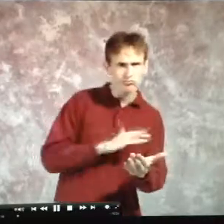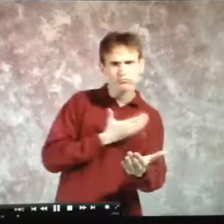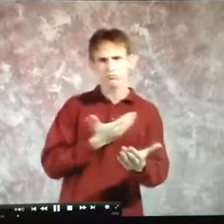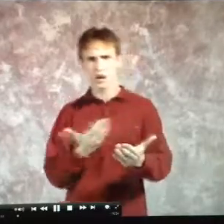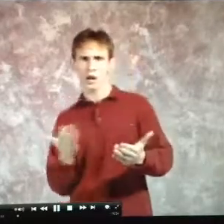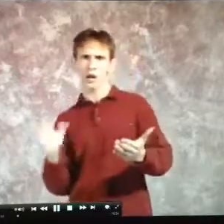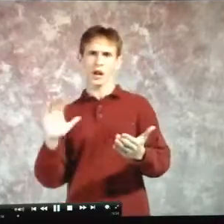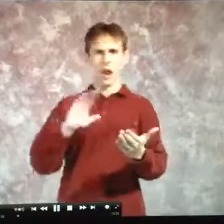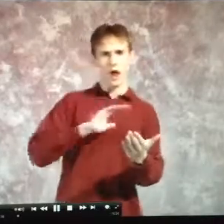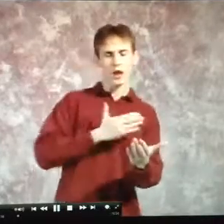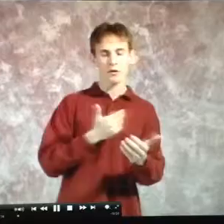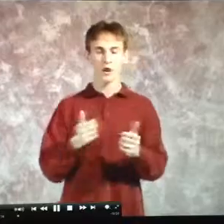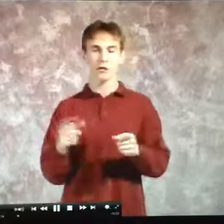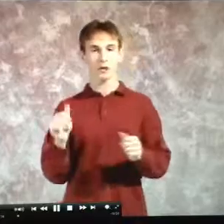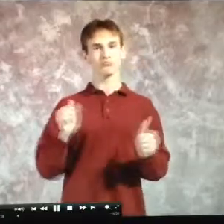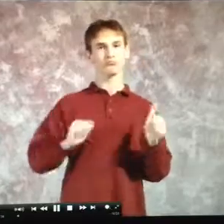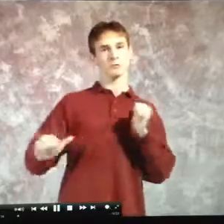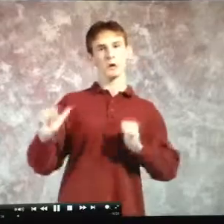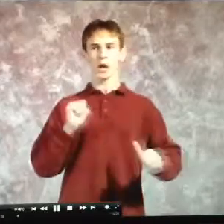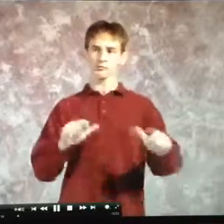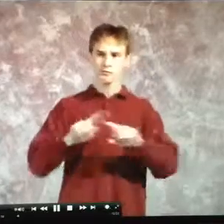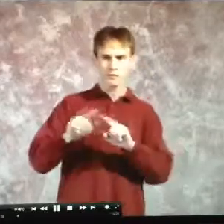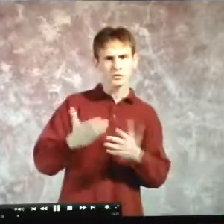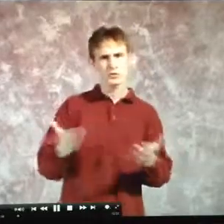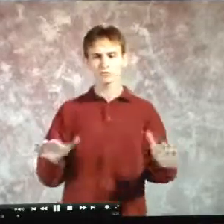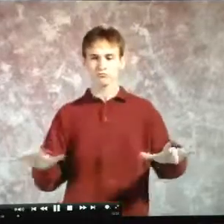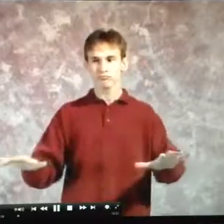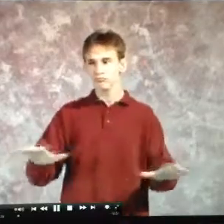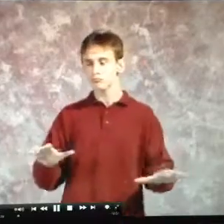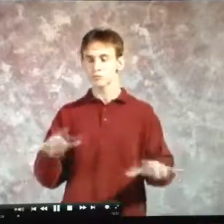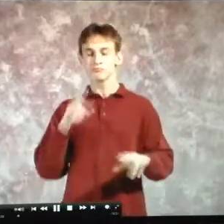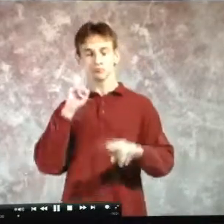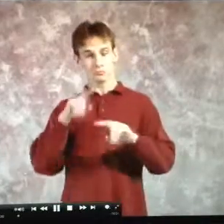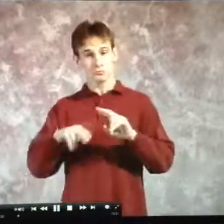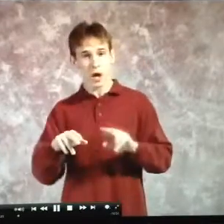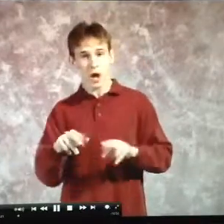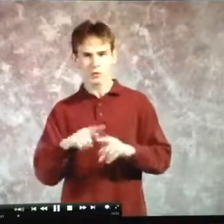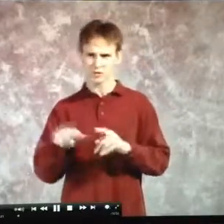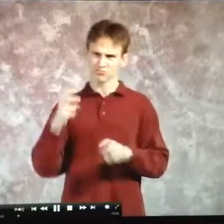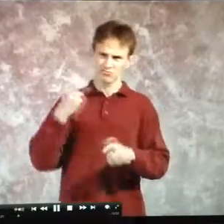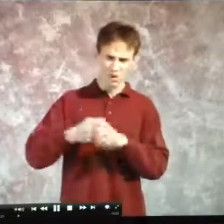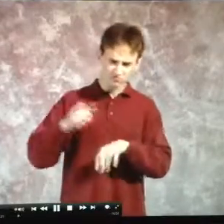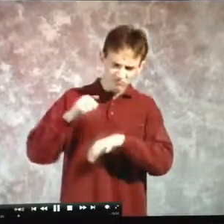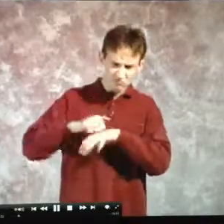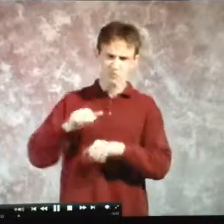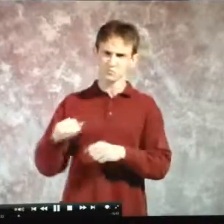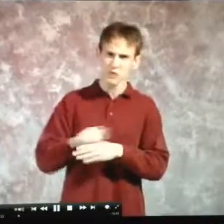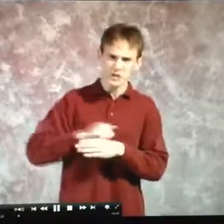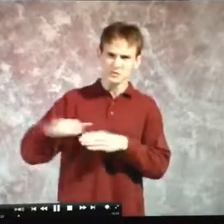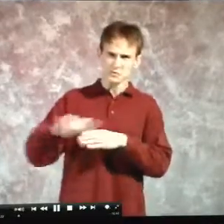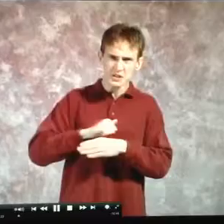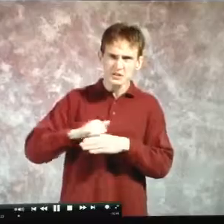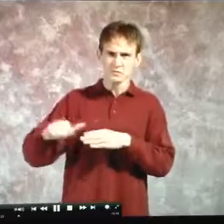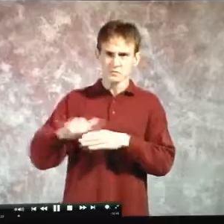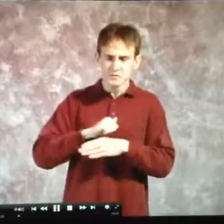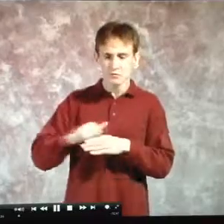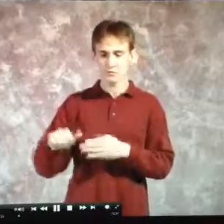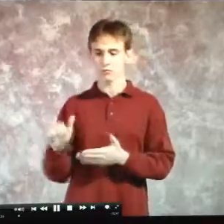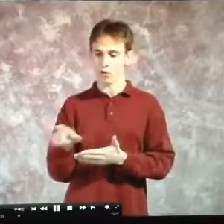train and learn music and also acting and movement. It's really tough work,